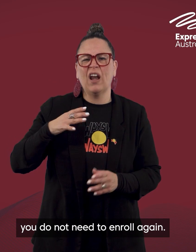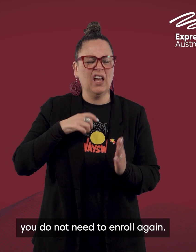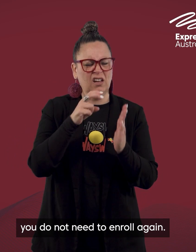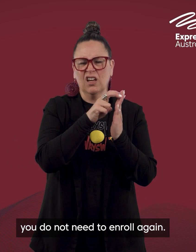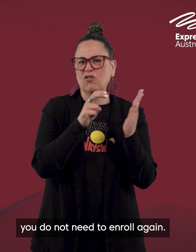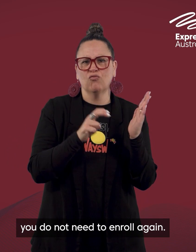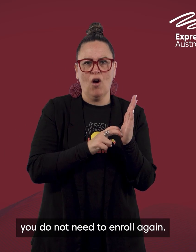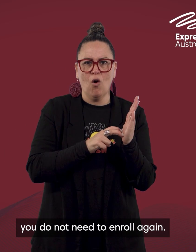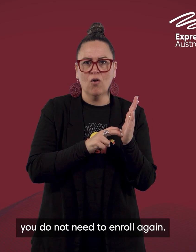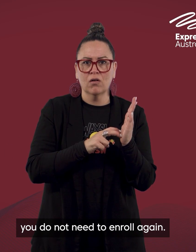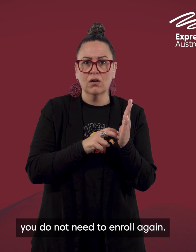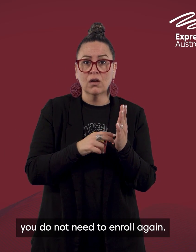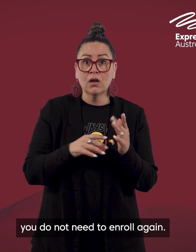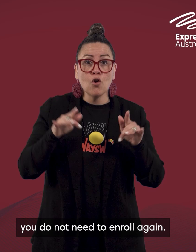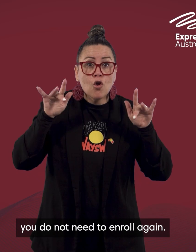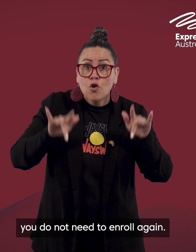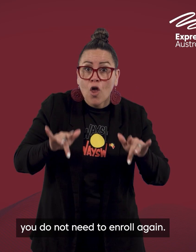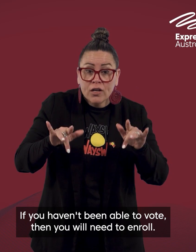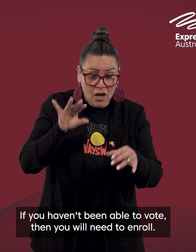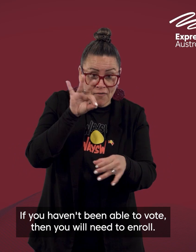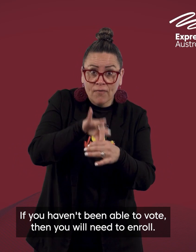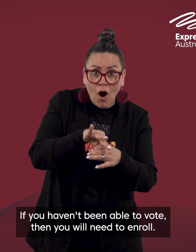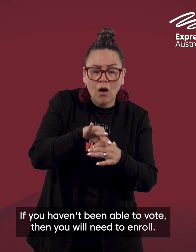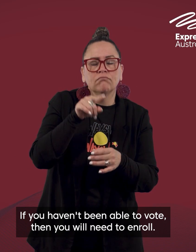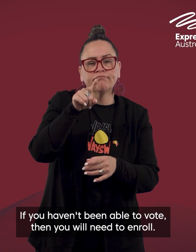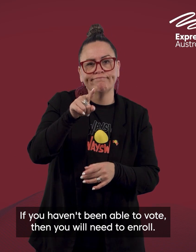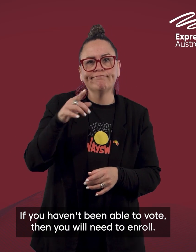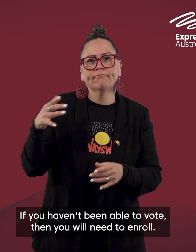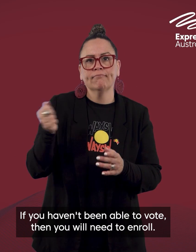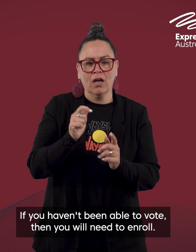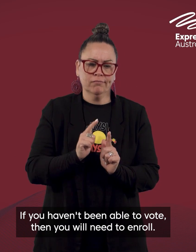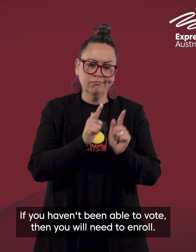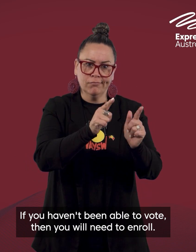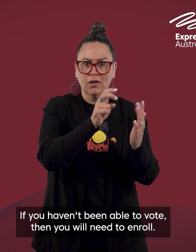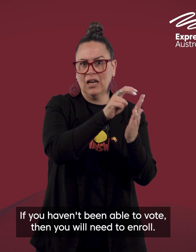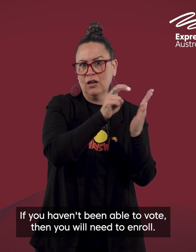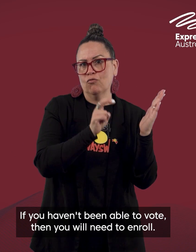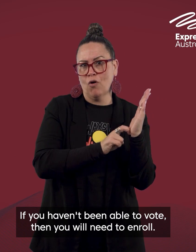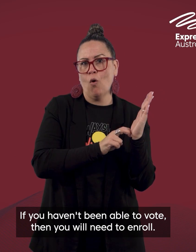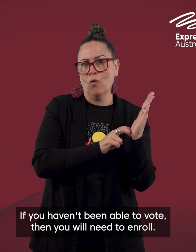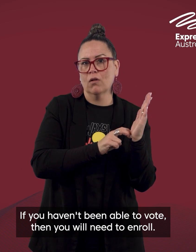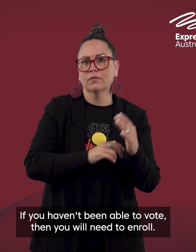not need to enrol again. If you haven't enrolled to vote, then you will need to enrol.